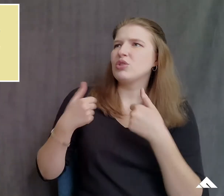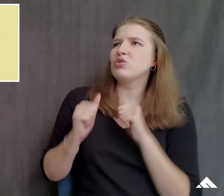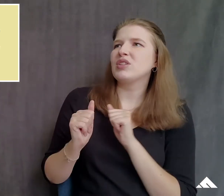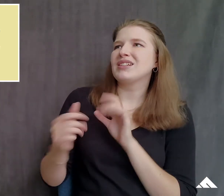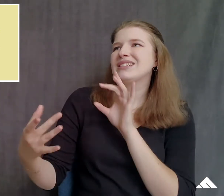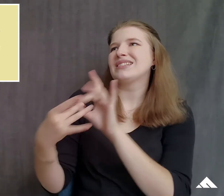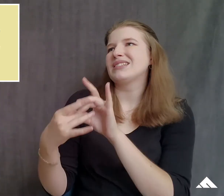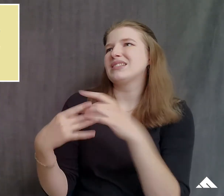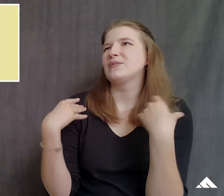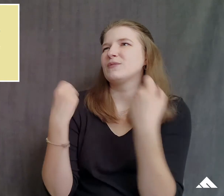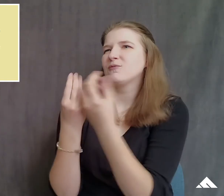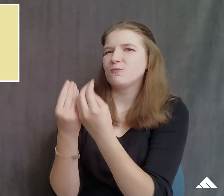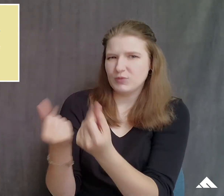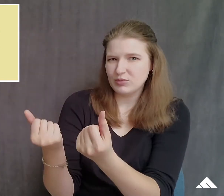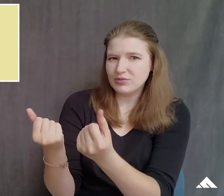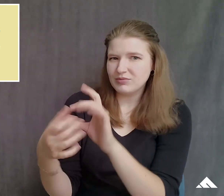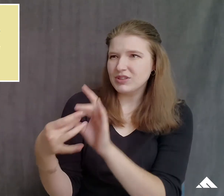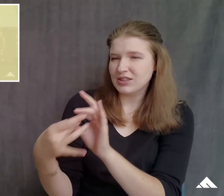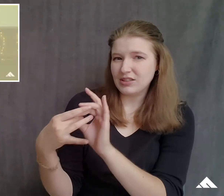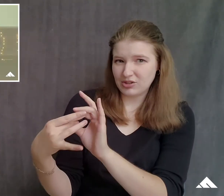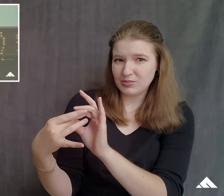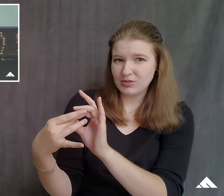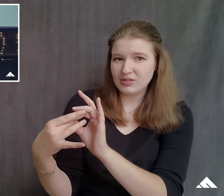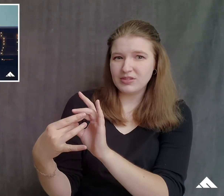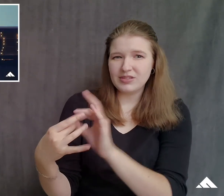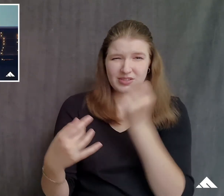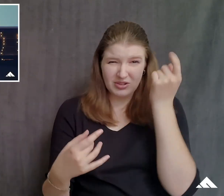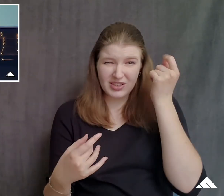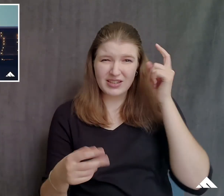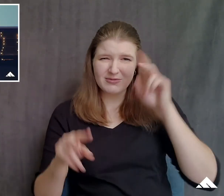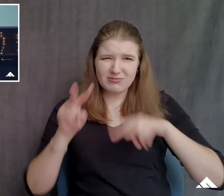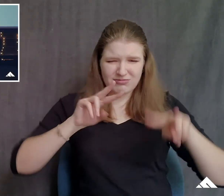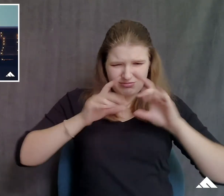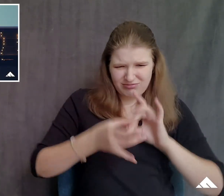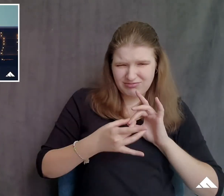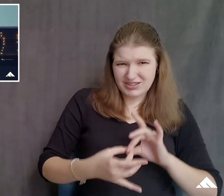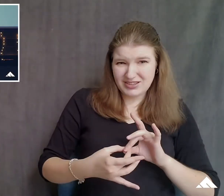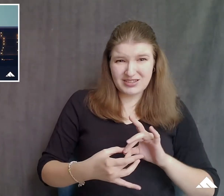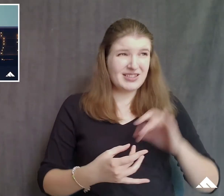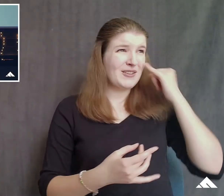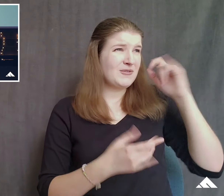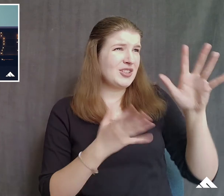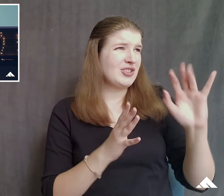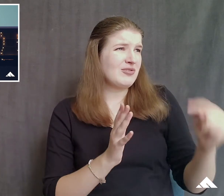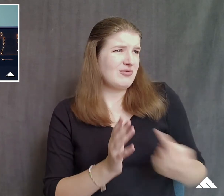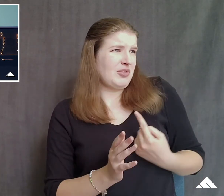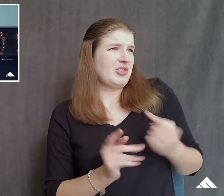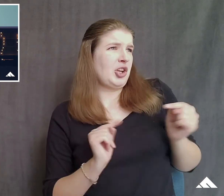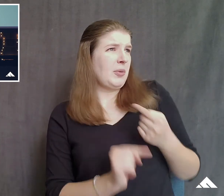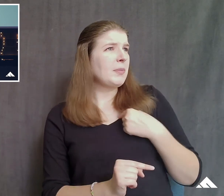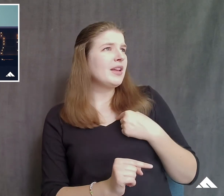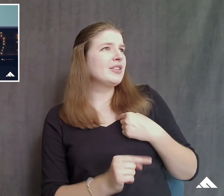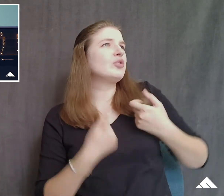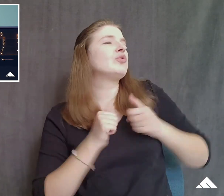what's happening here? We're doing an evaluation and assessment of relationships, and where I've been wronged, we're seeking to forgive, and where